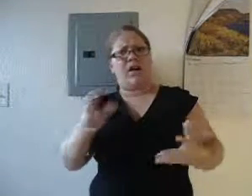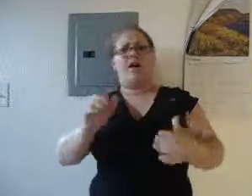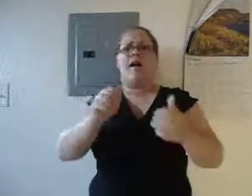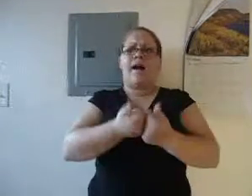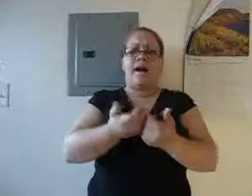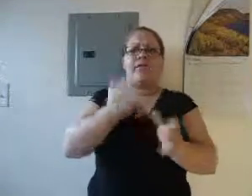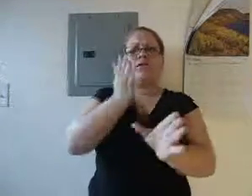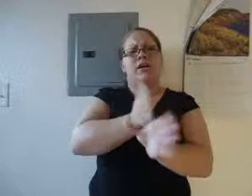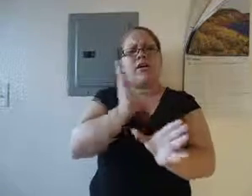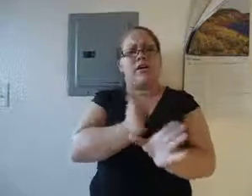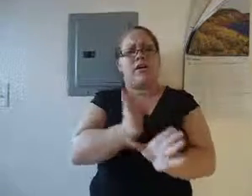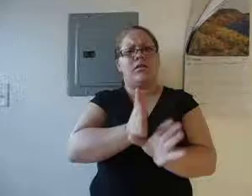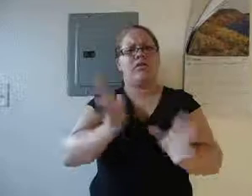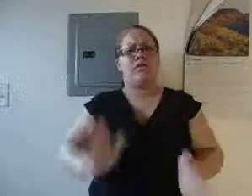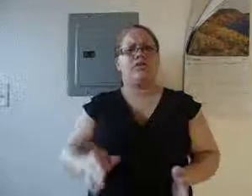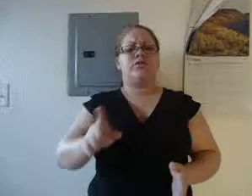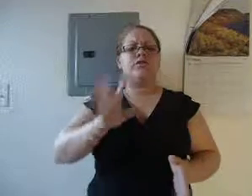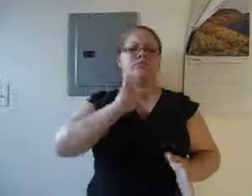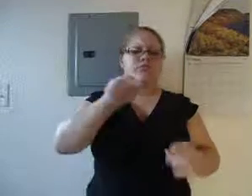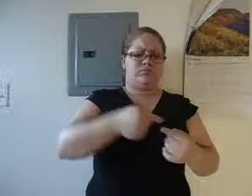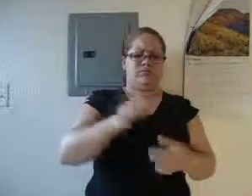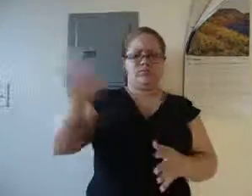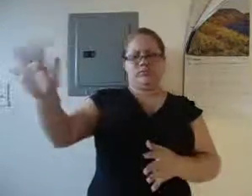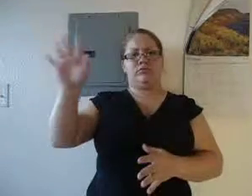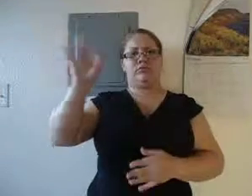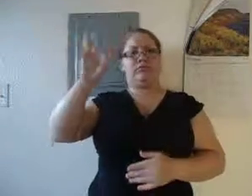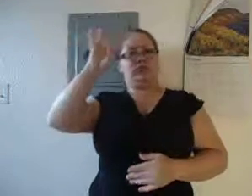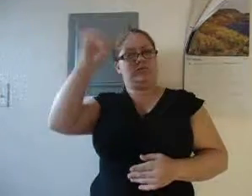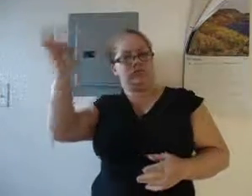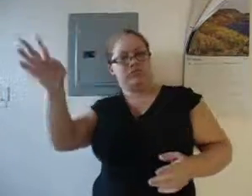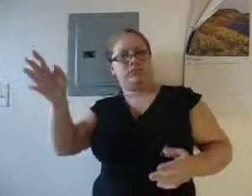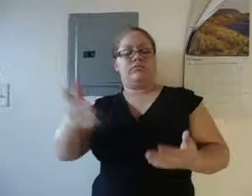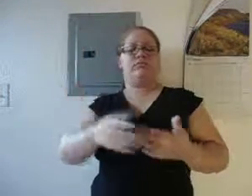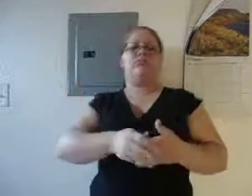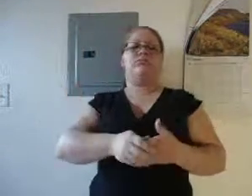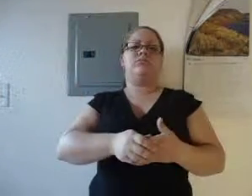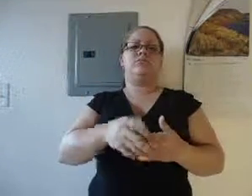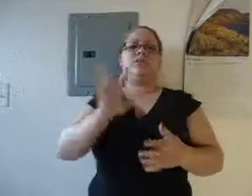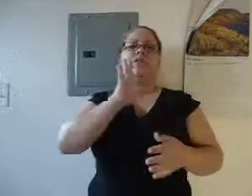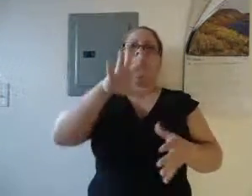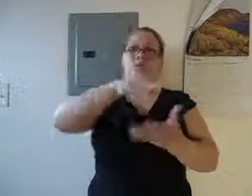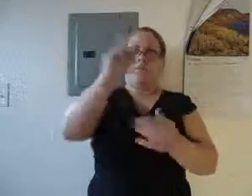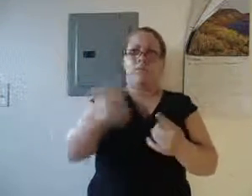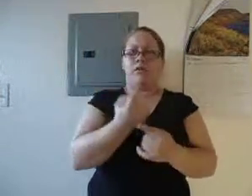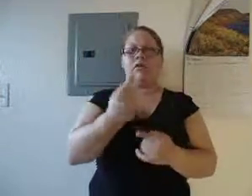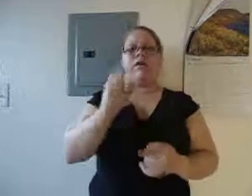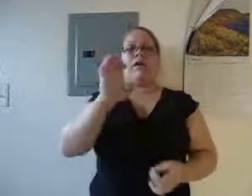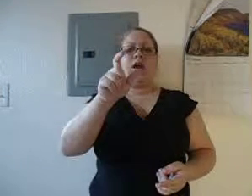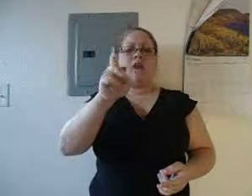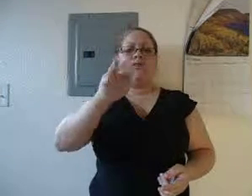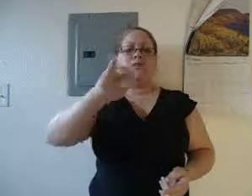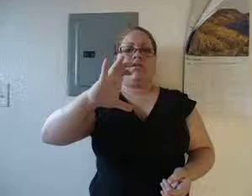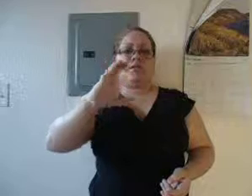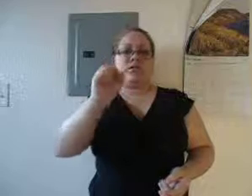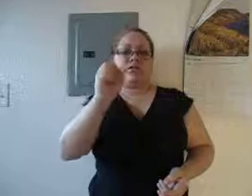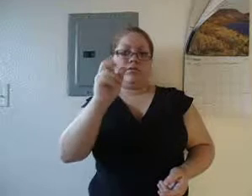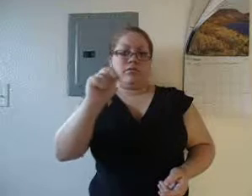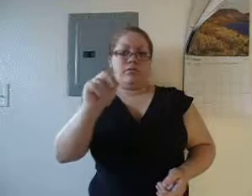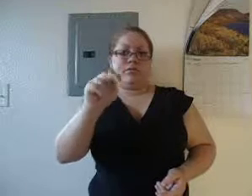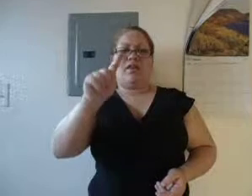more in depth about the theory, Erikson's theory. They learned how psychologists write, how psychologists think.